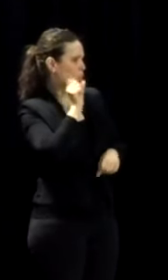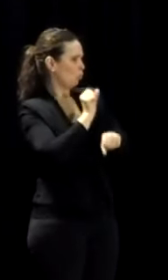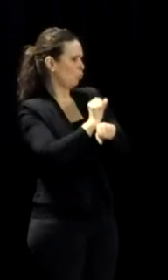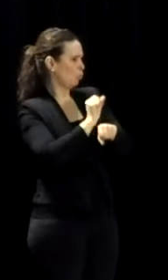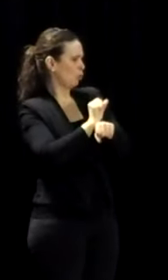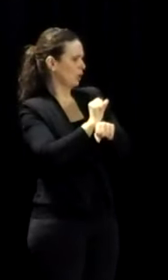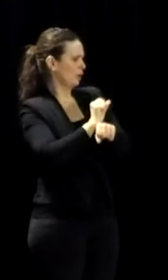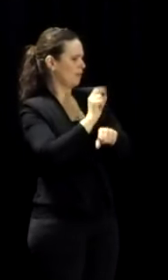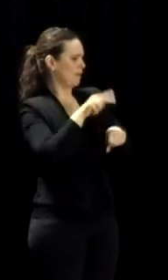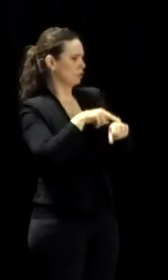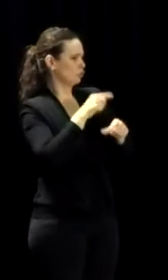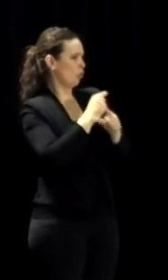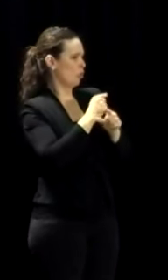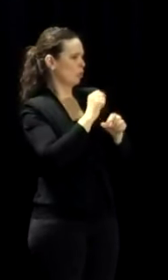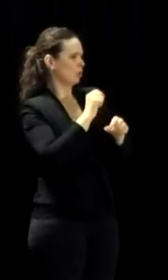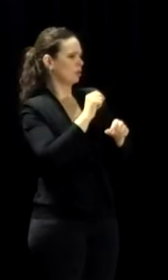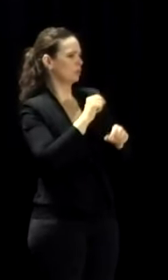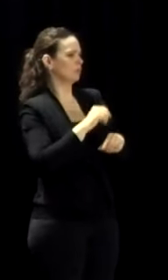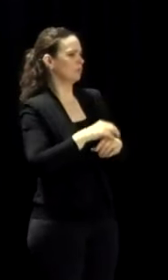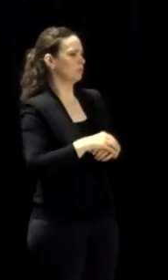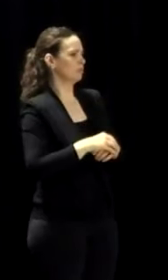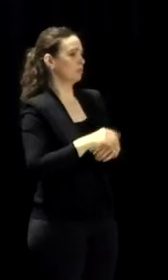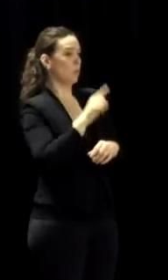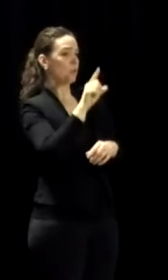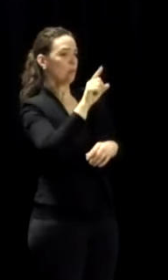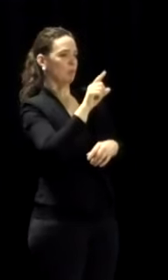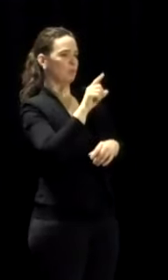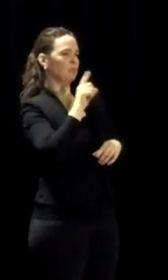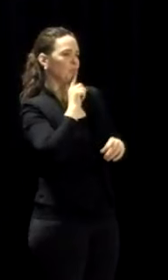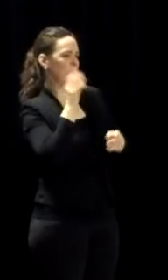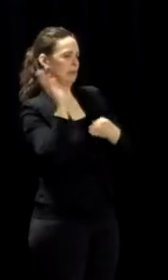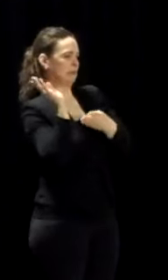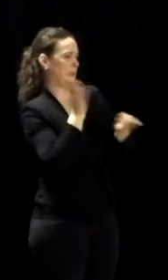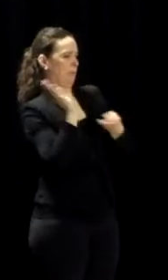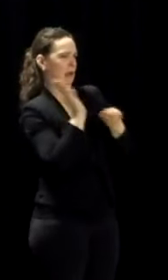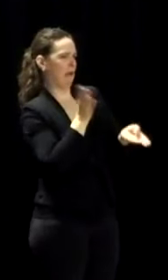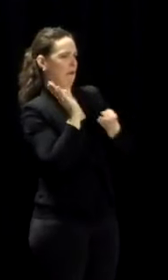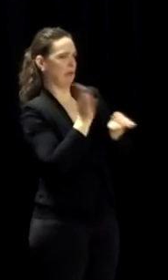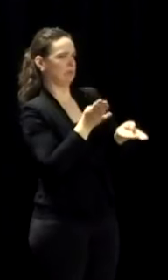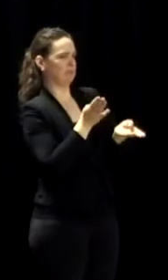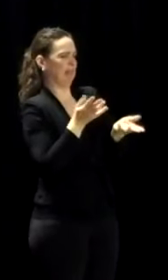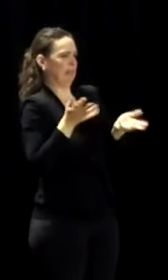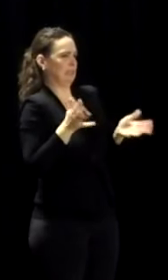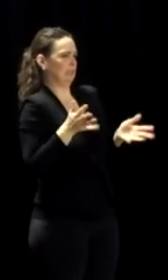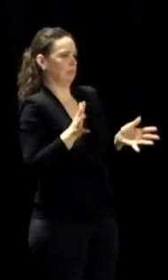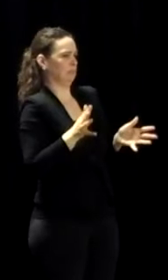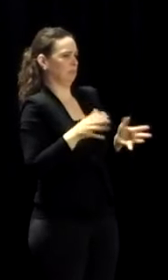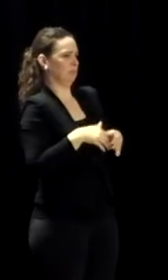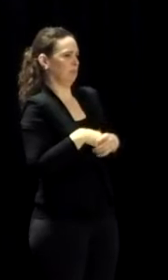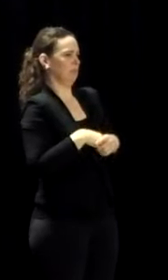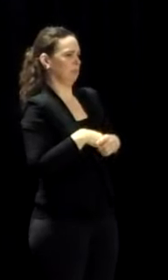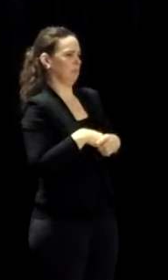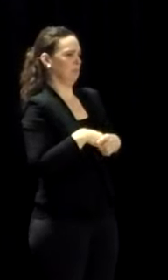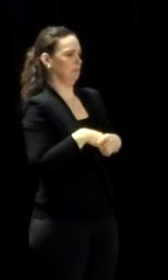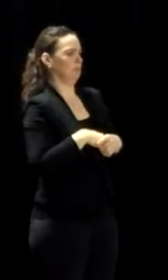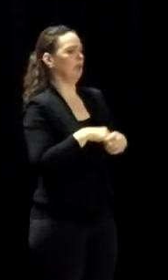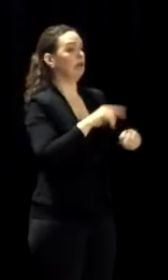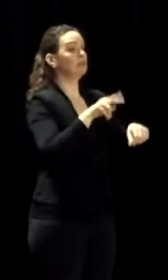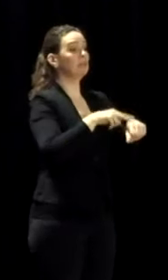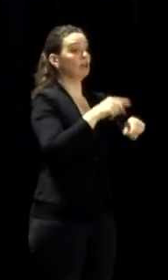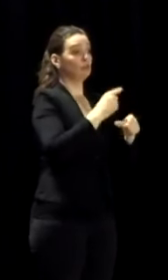chain. And again, if the National Guard wants to be a partner, and we got